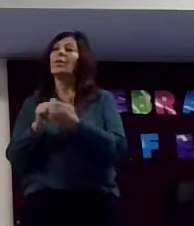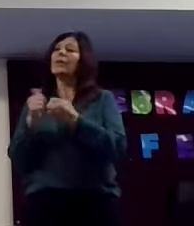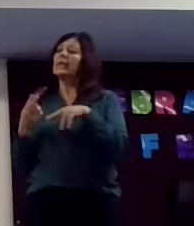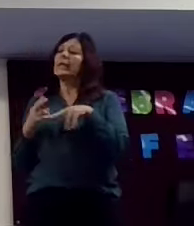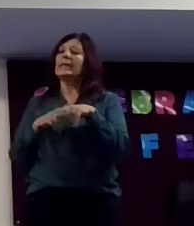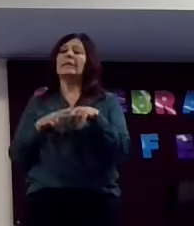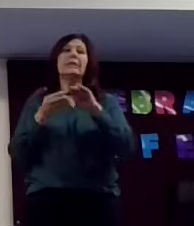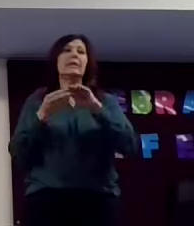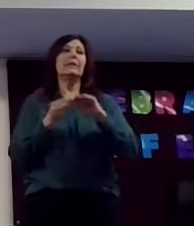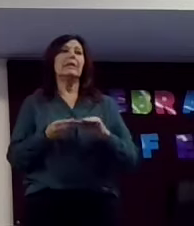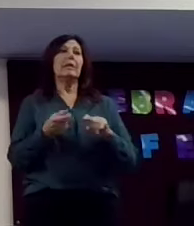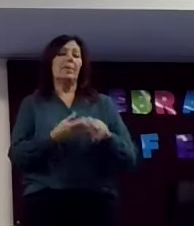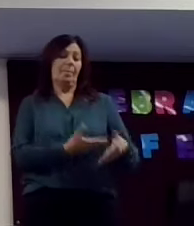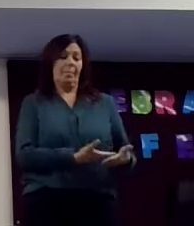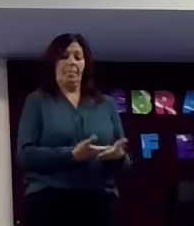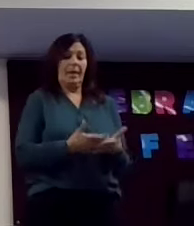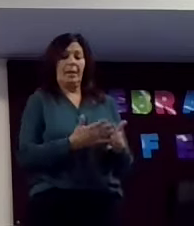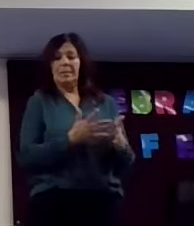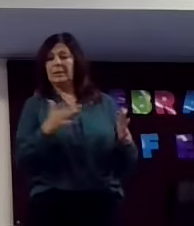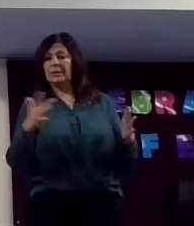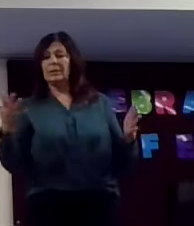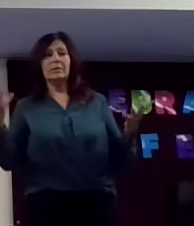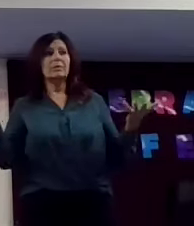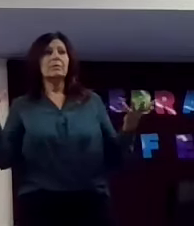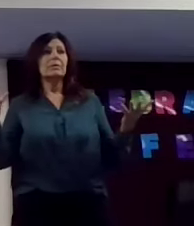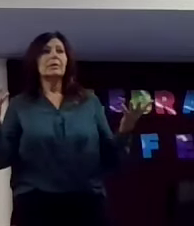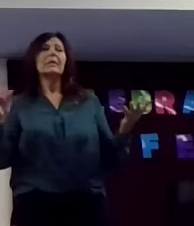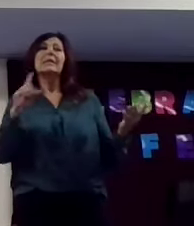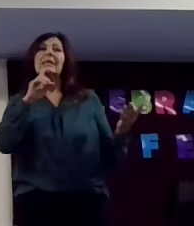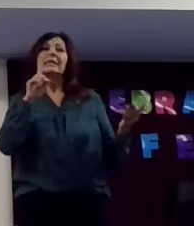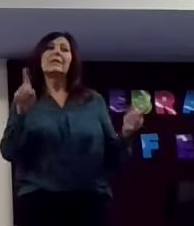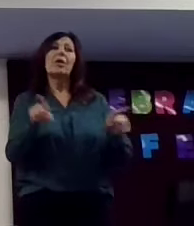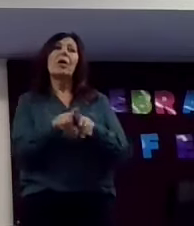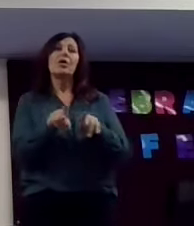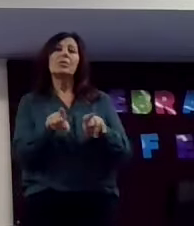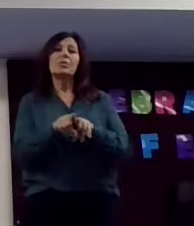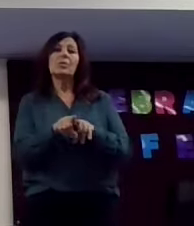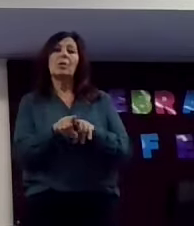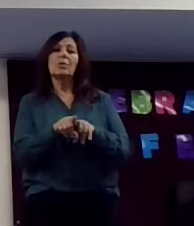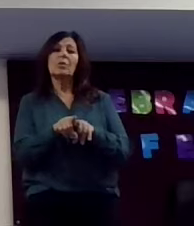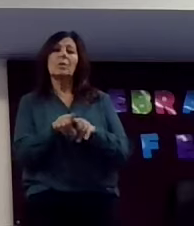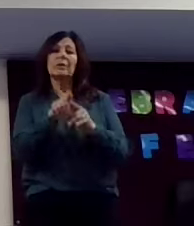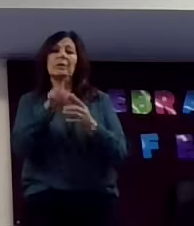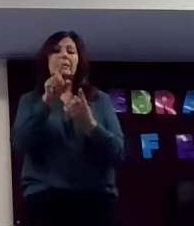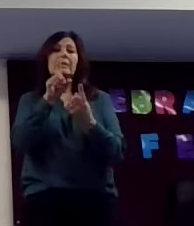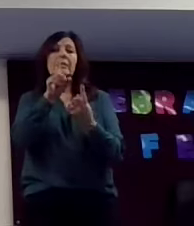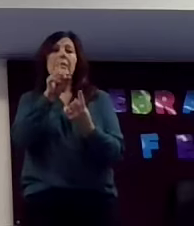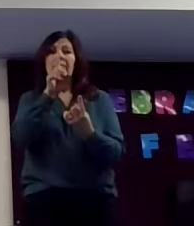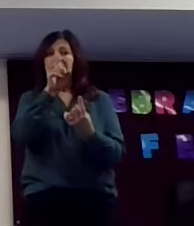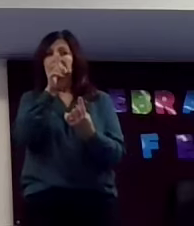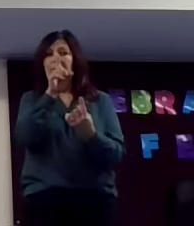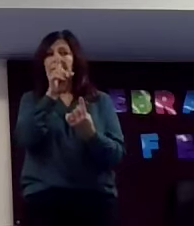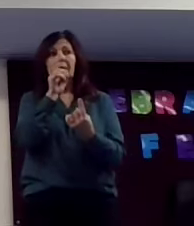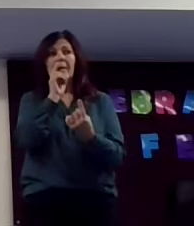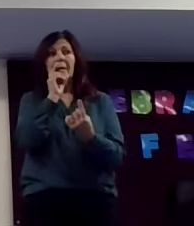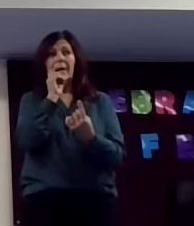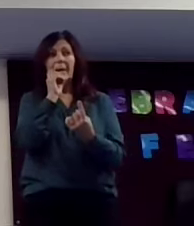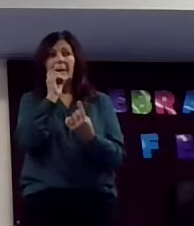in population from babies to senior people, is there also face-to-face with